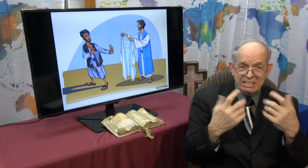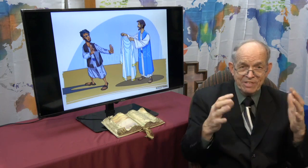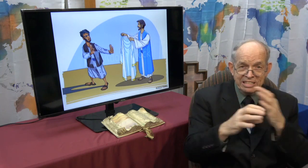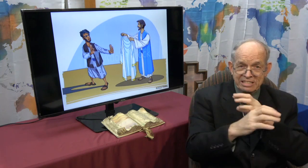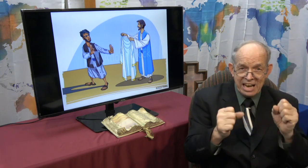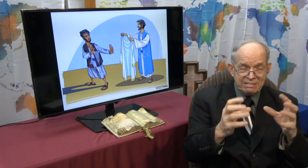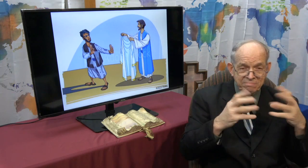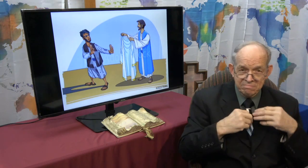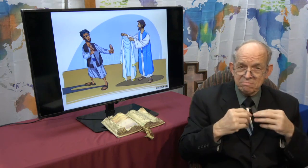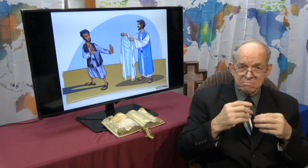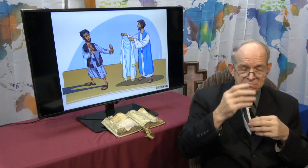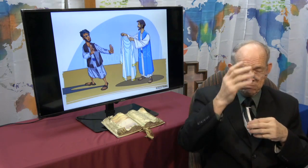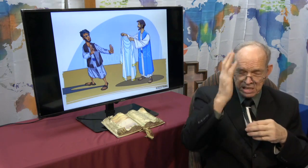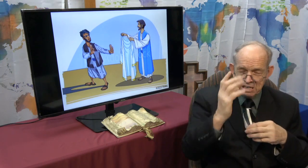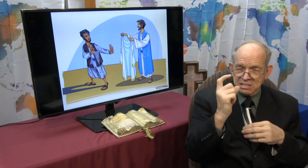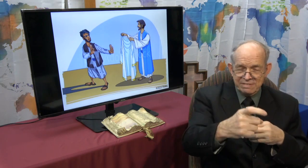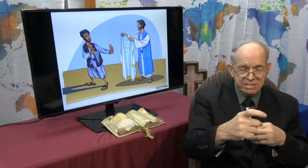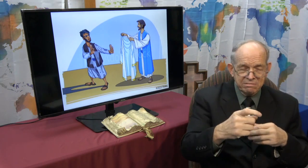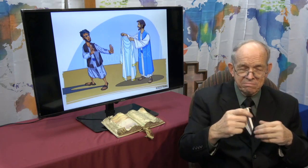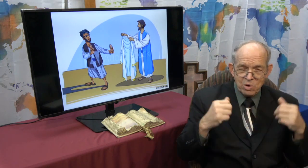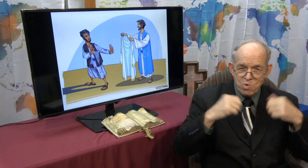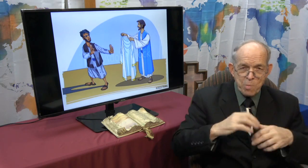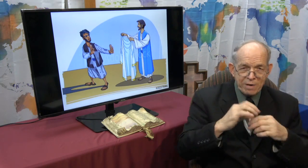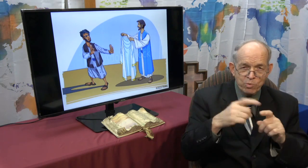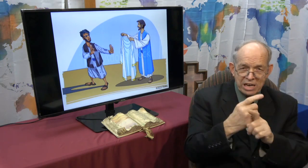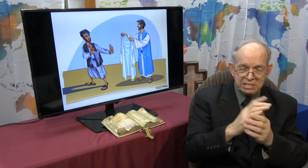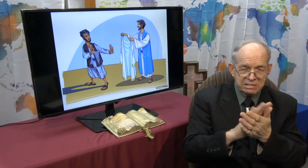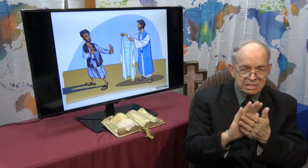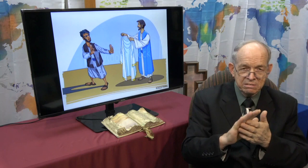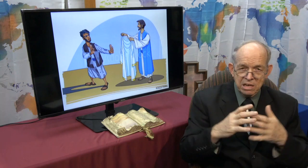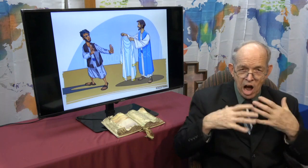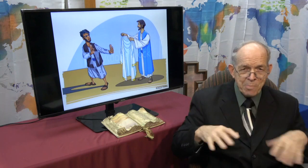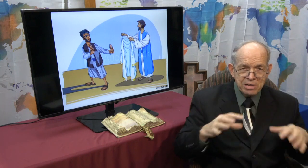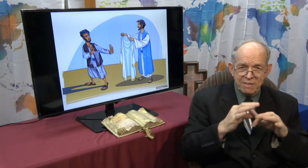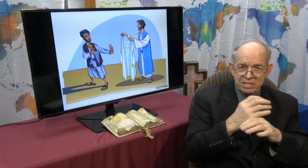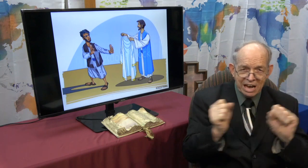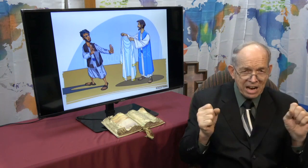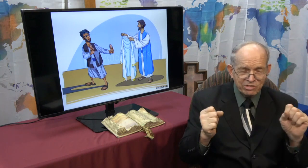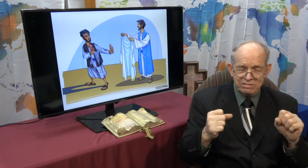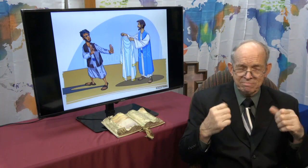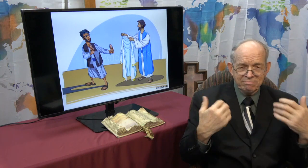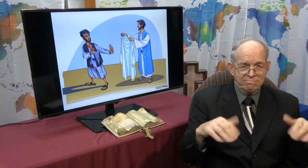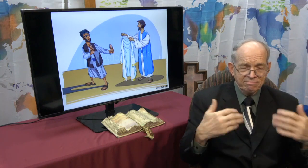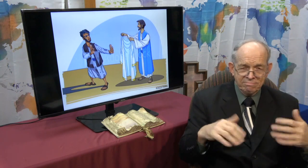but it's saying that give a robe of righteousness, common of salvation.